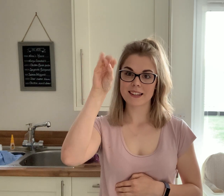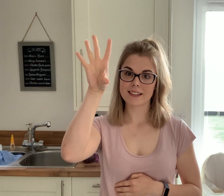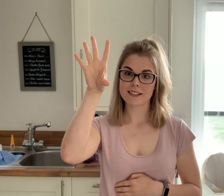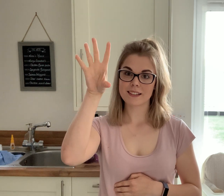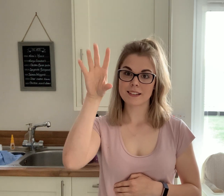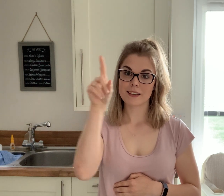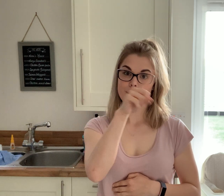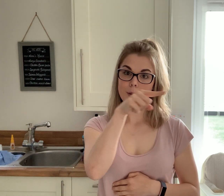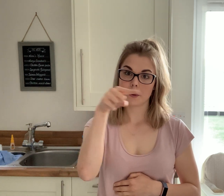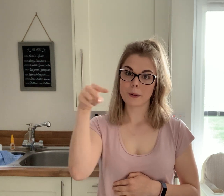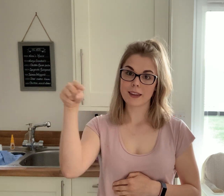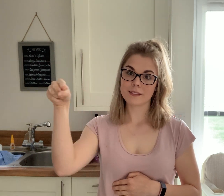away.